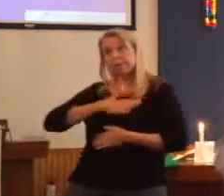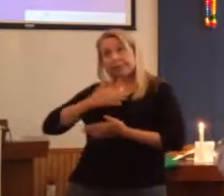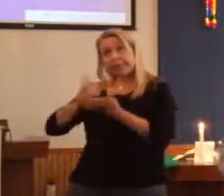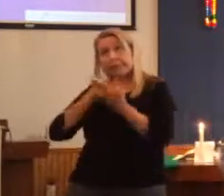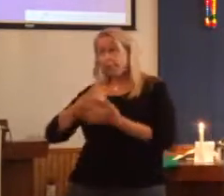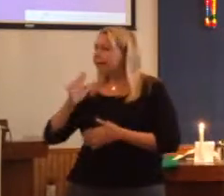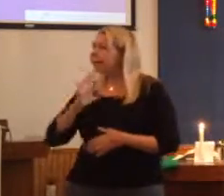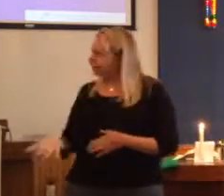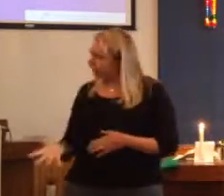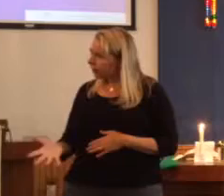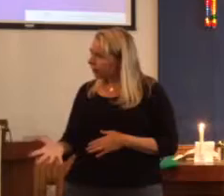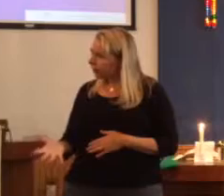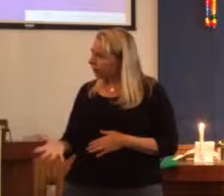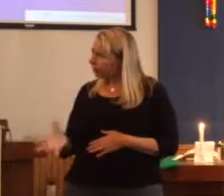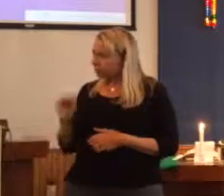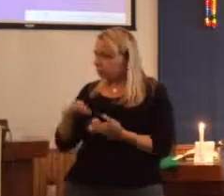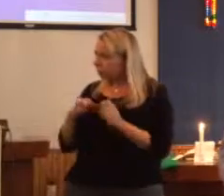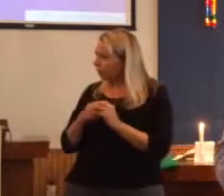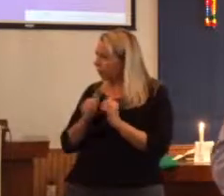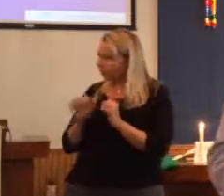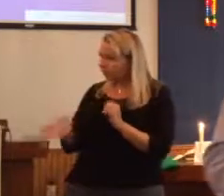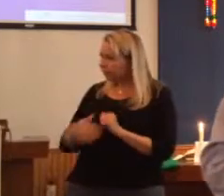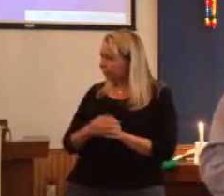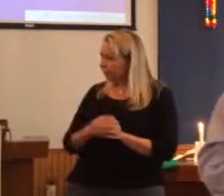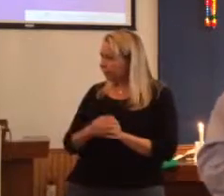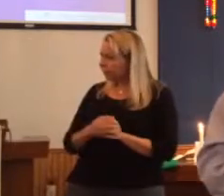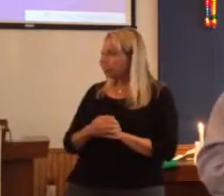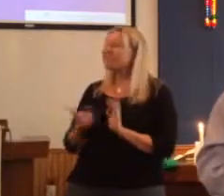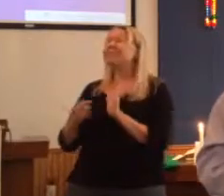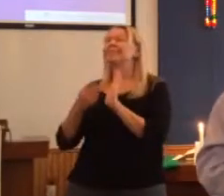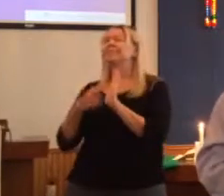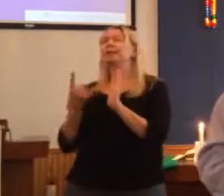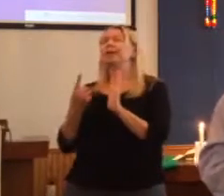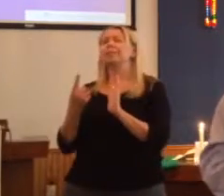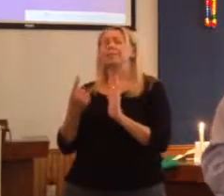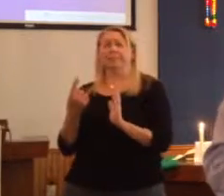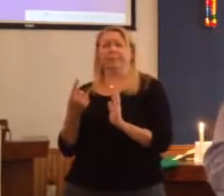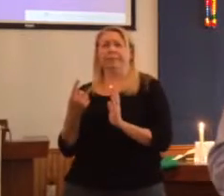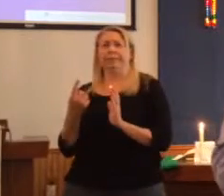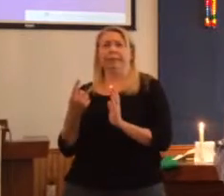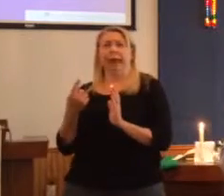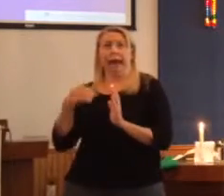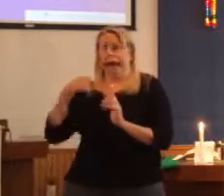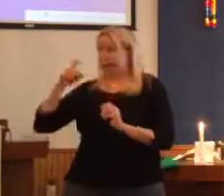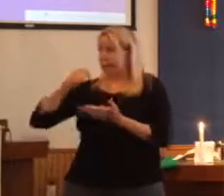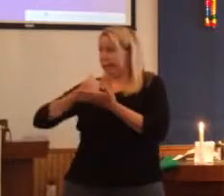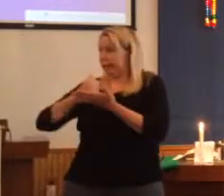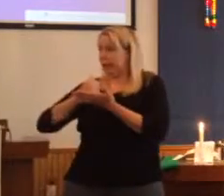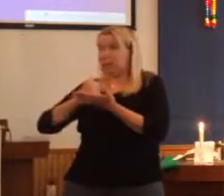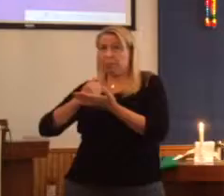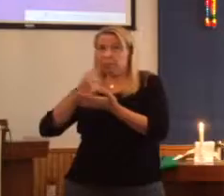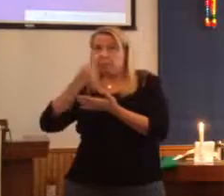In fact, you know, asking for help if you really need it is probably a good thing.